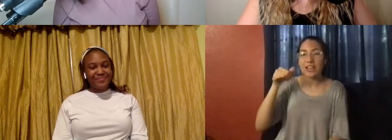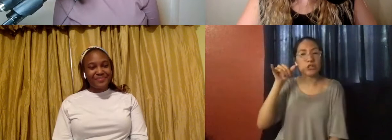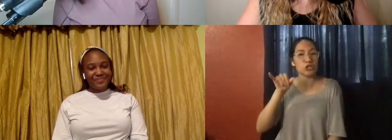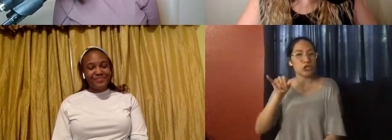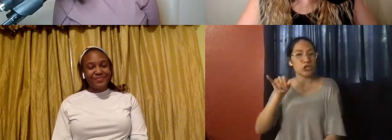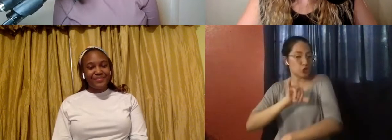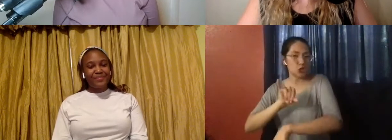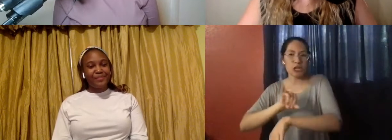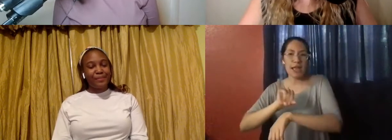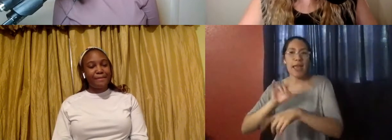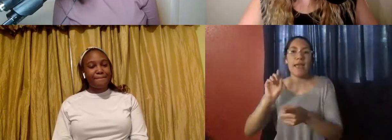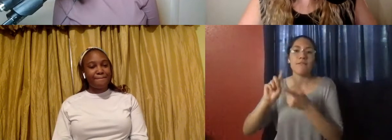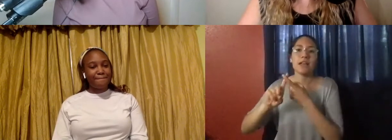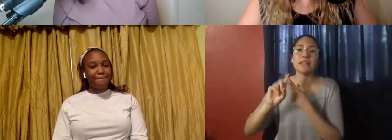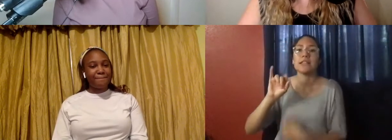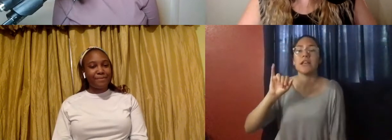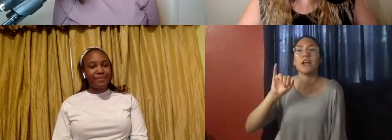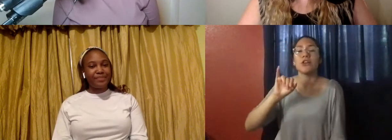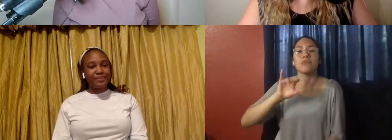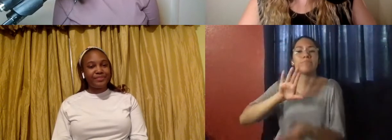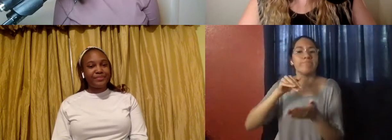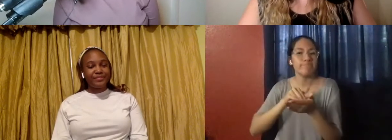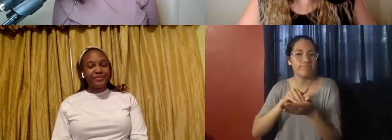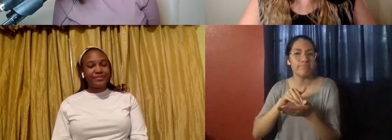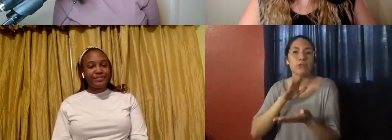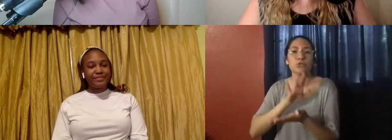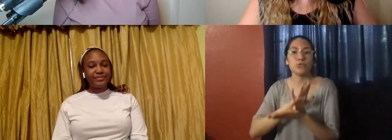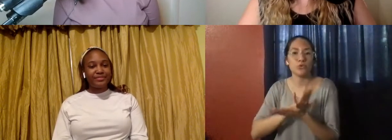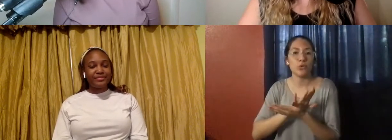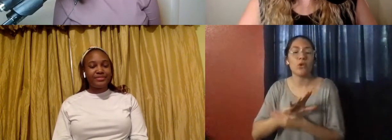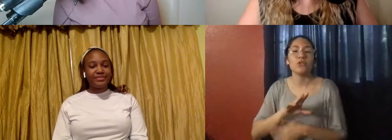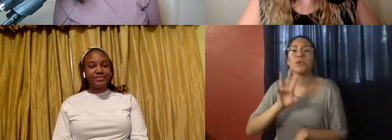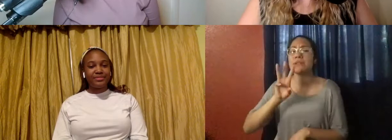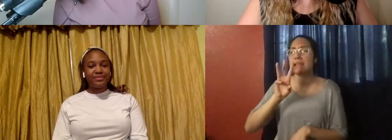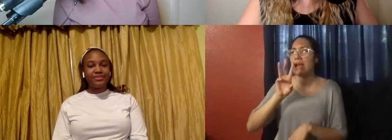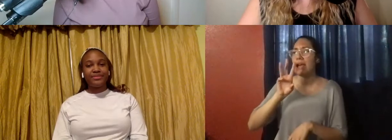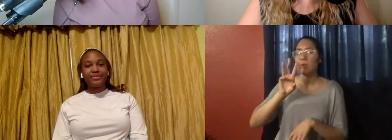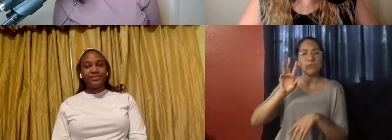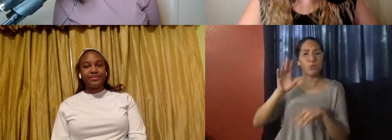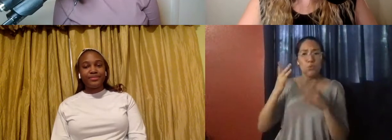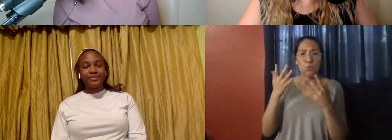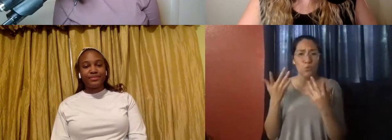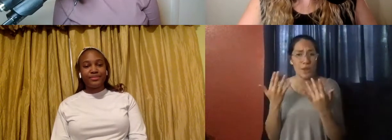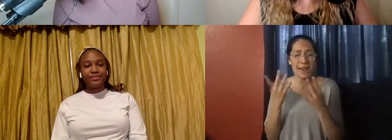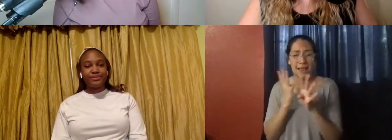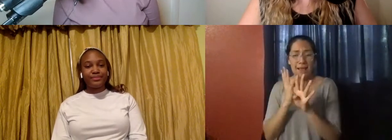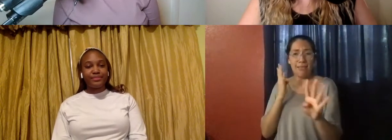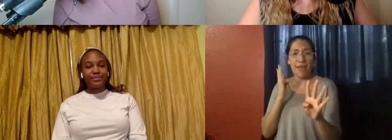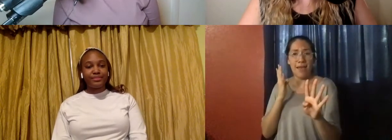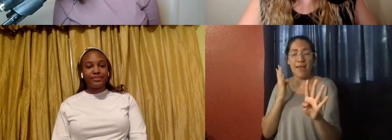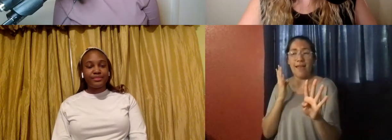I was in the sixth grade, and we were standing in line to go back into class. And this